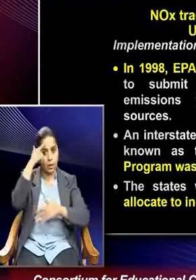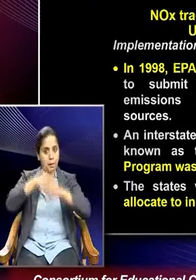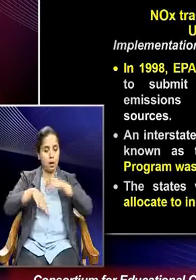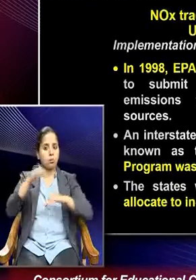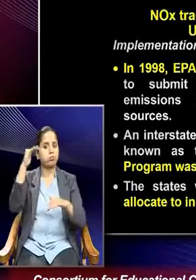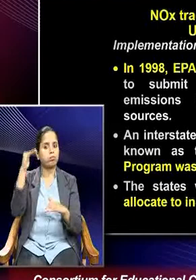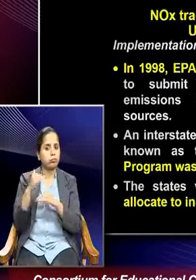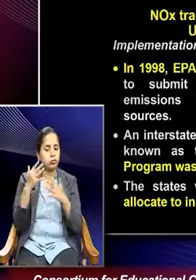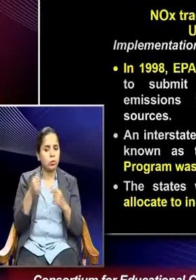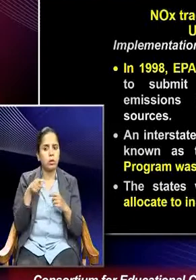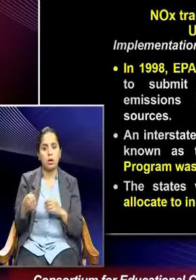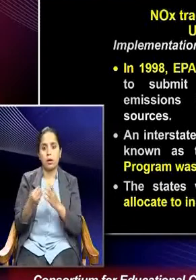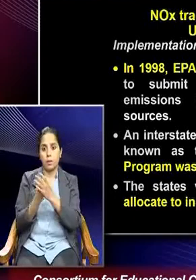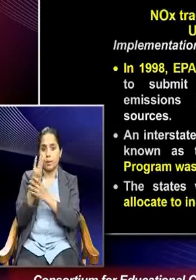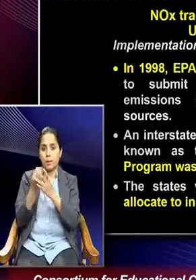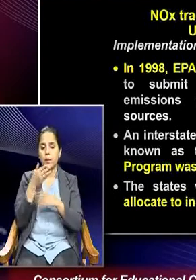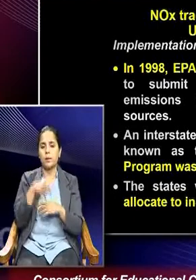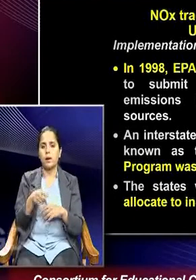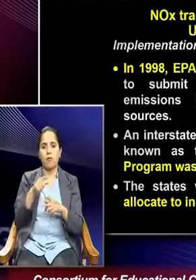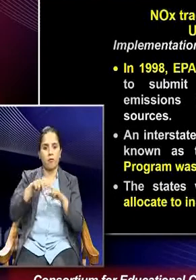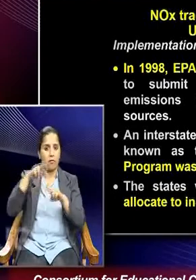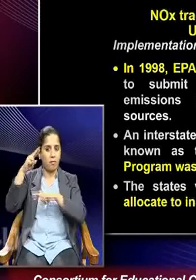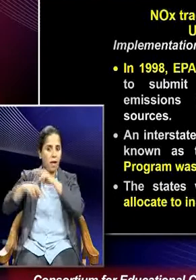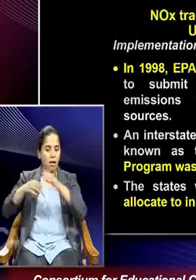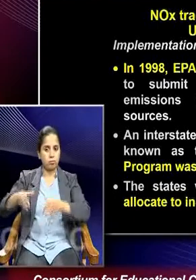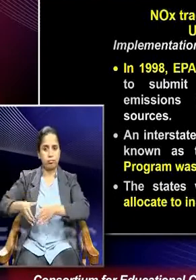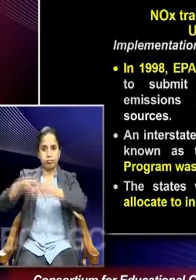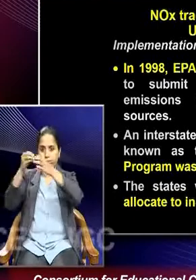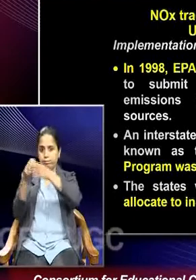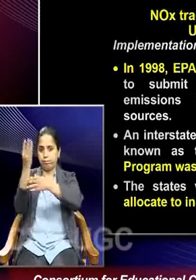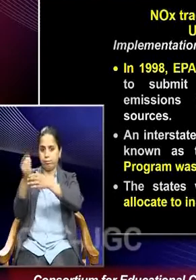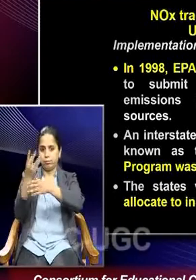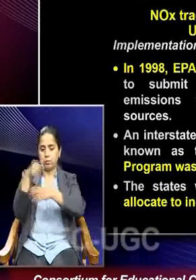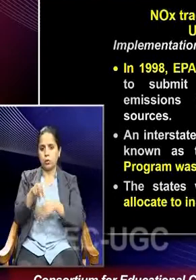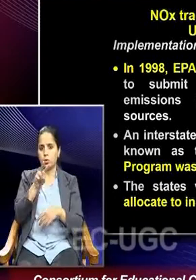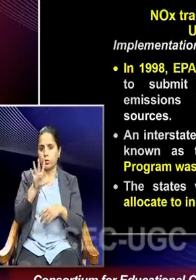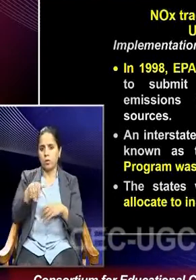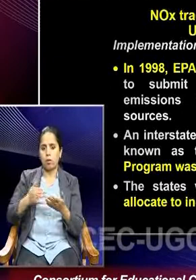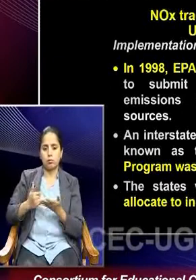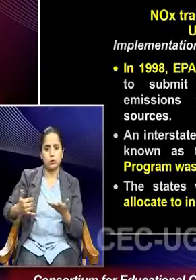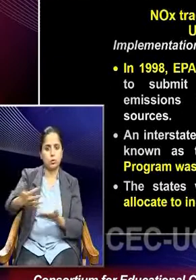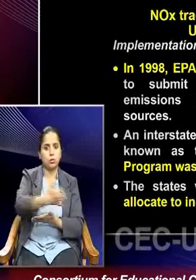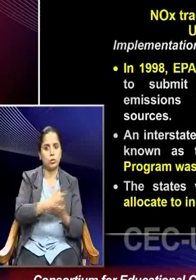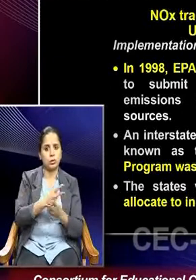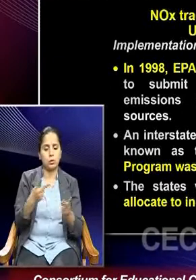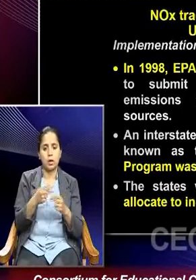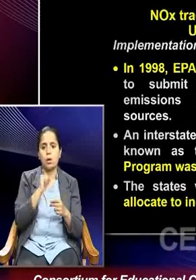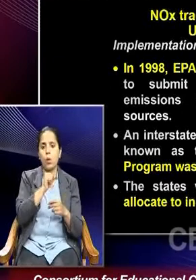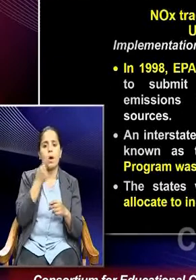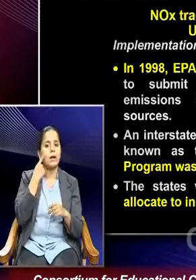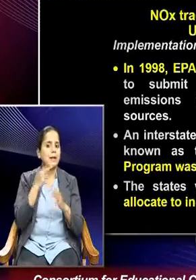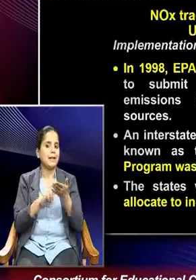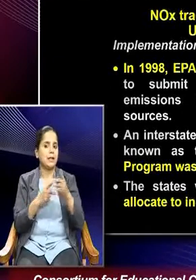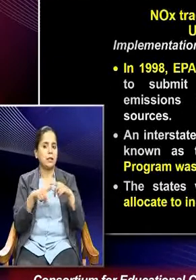reduce their emissions from more than 2,500 sources. An interstate cap and trade